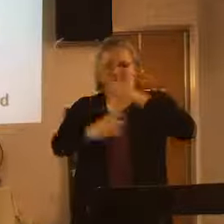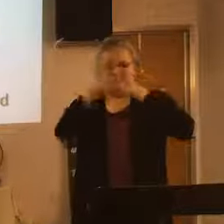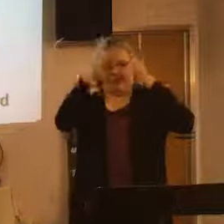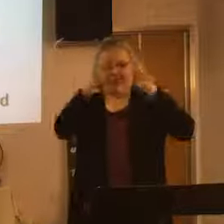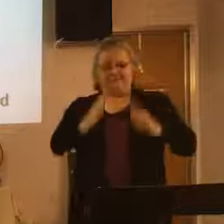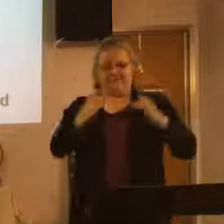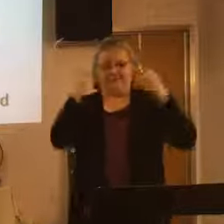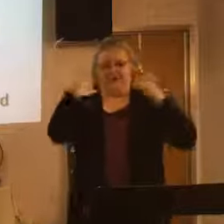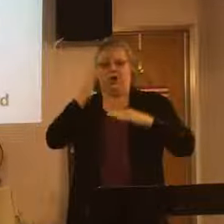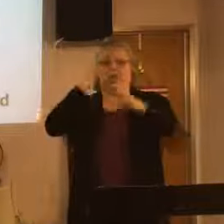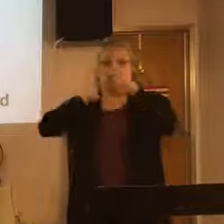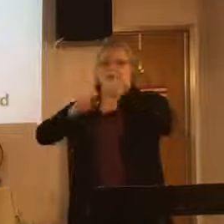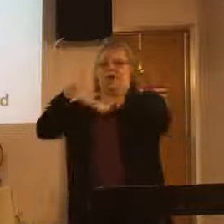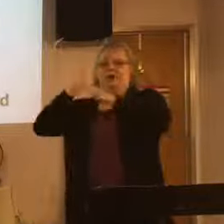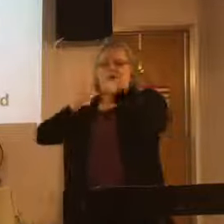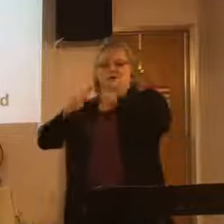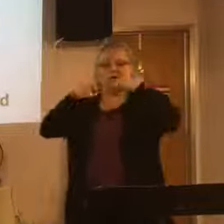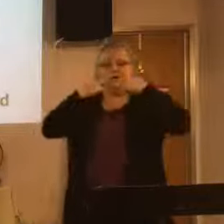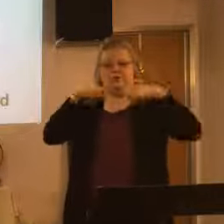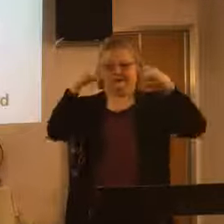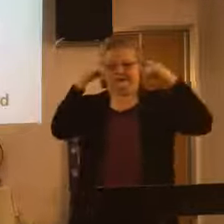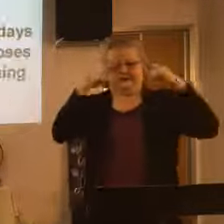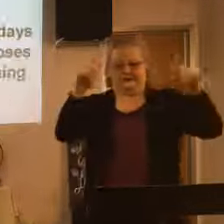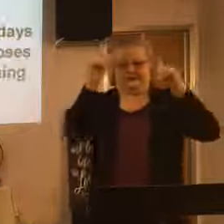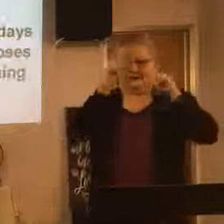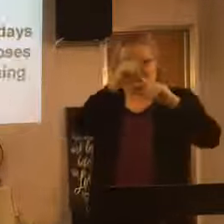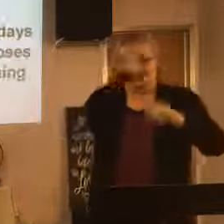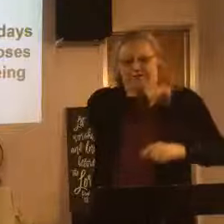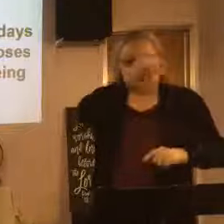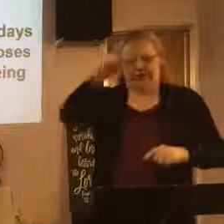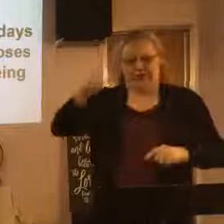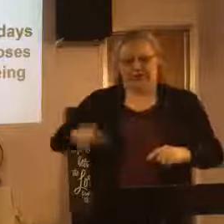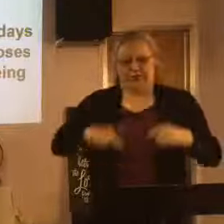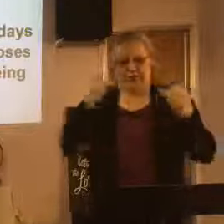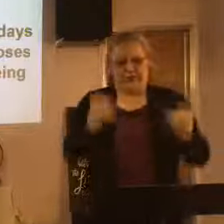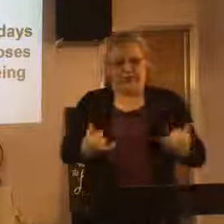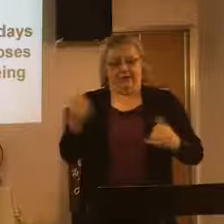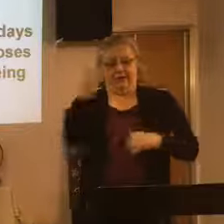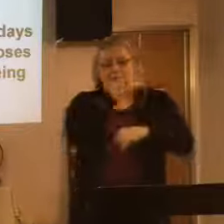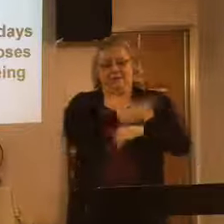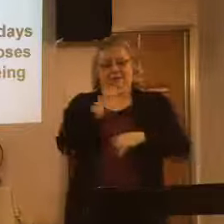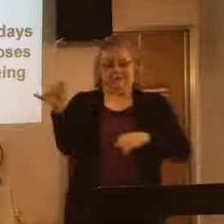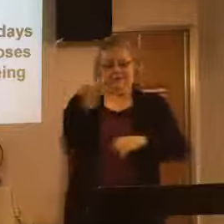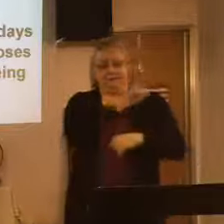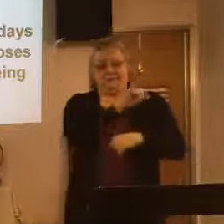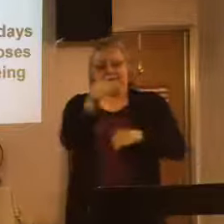Declaring the word of the Lord, and these are